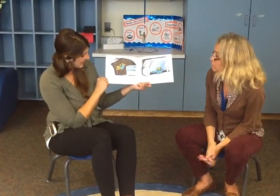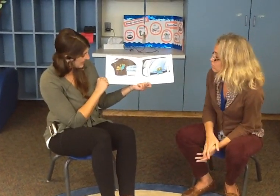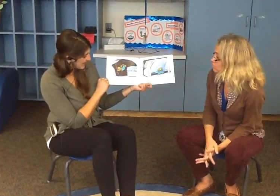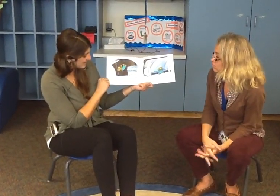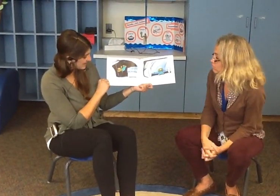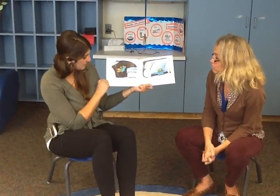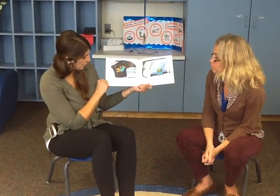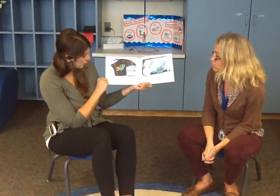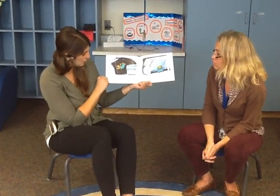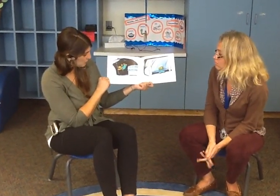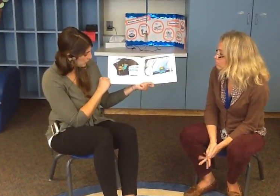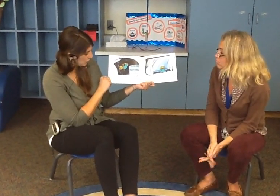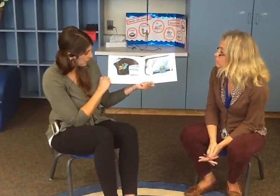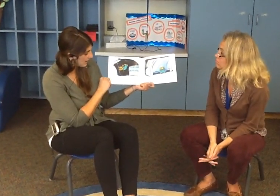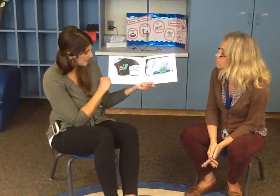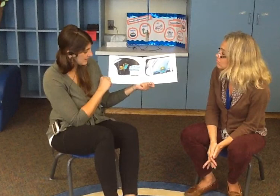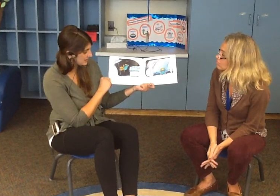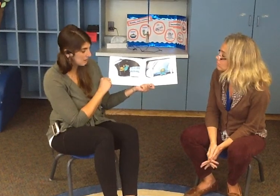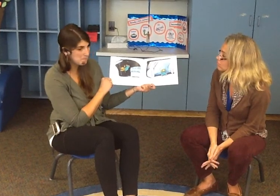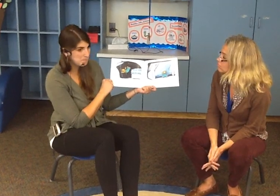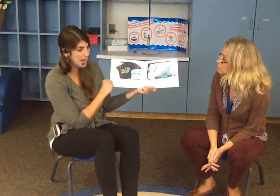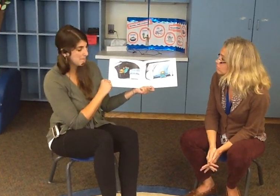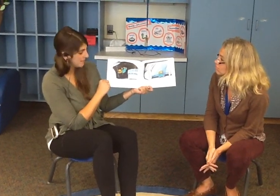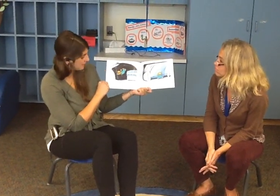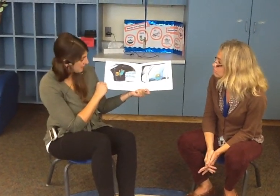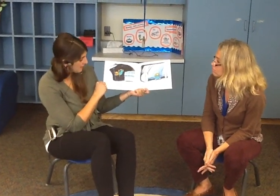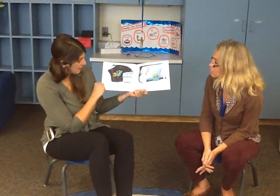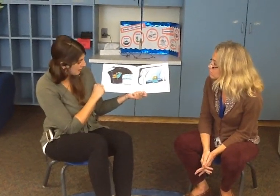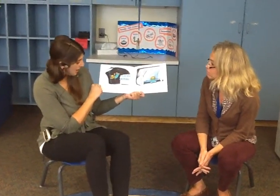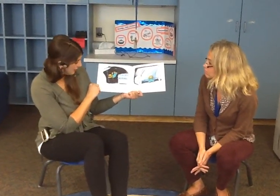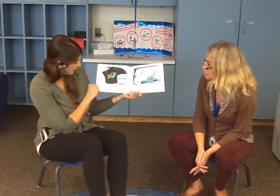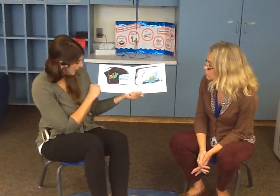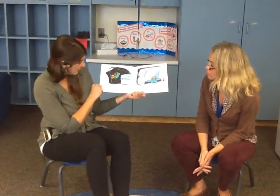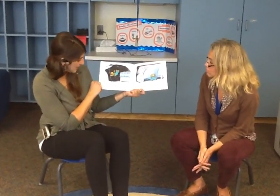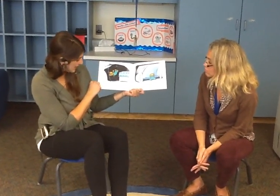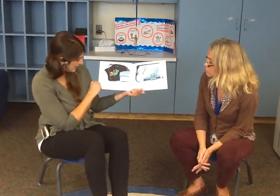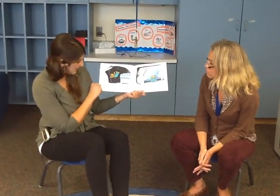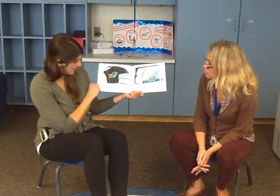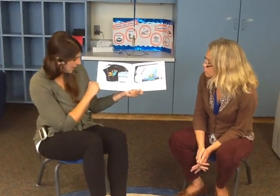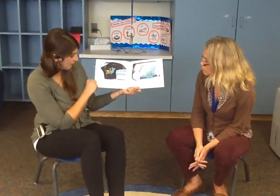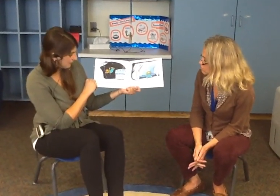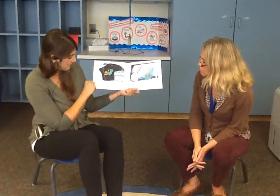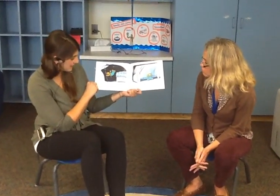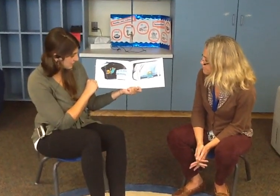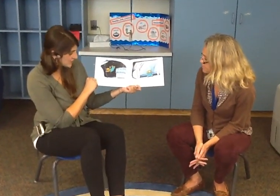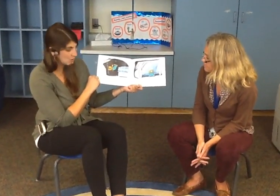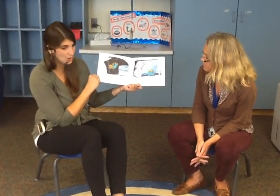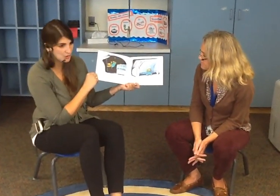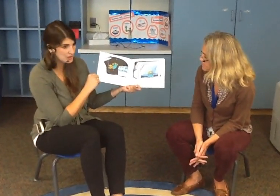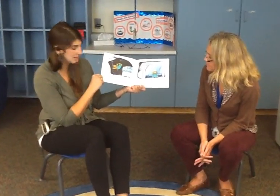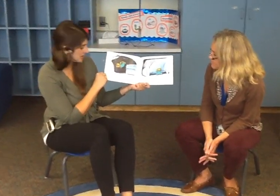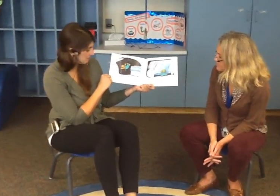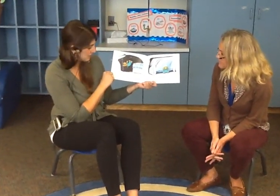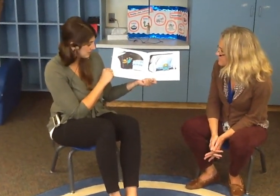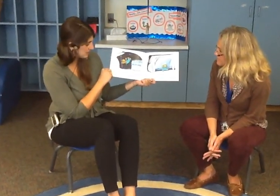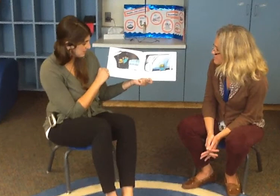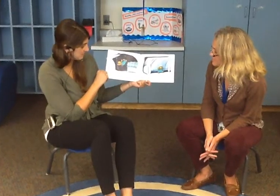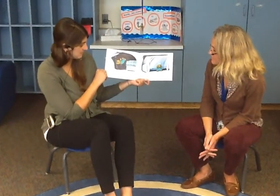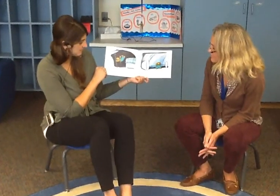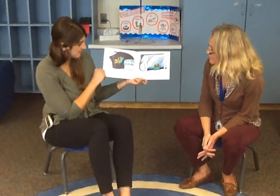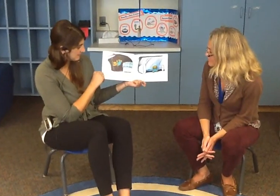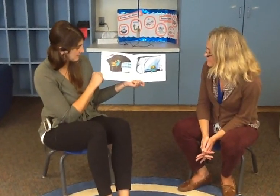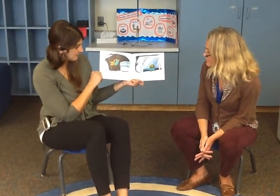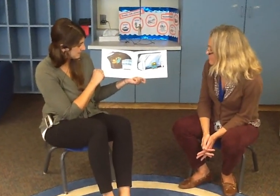He yanked and pulled with both paws until, pop, off came the button and off the mattress corduroy tumbled.